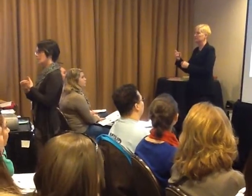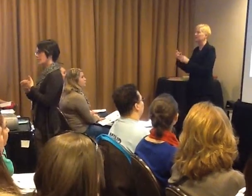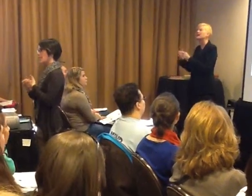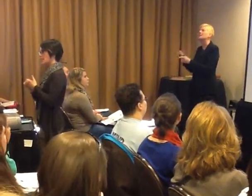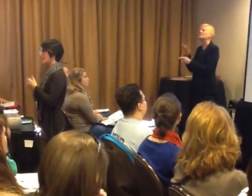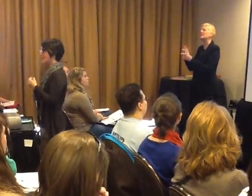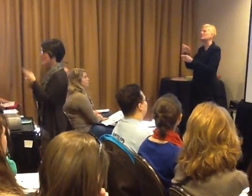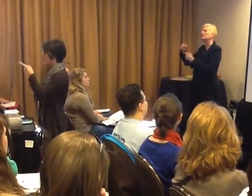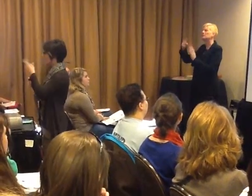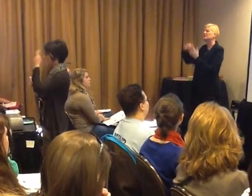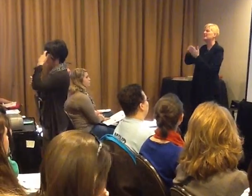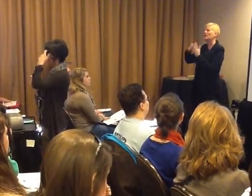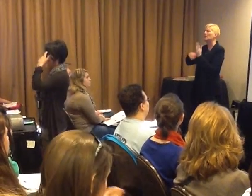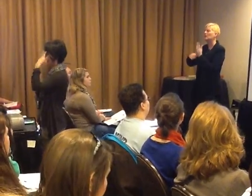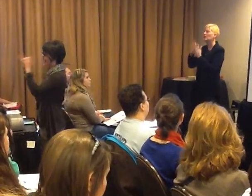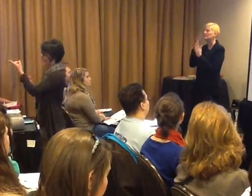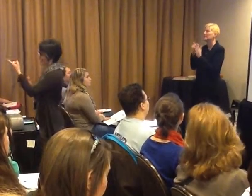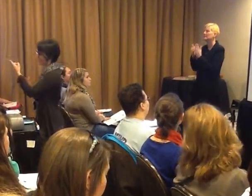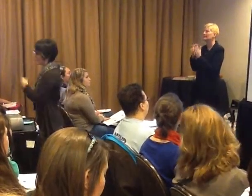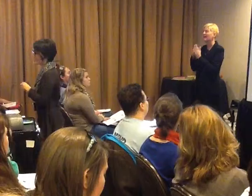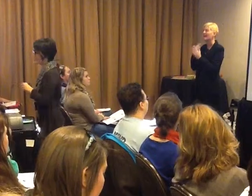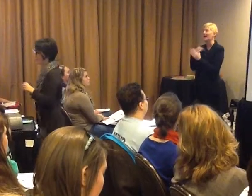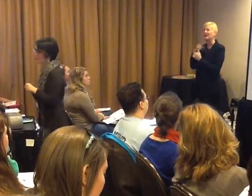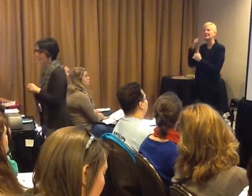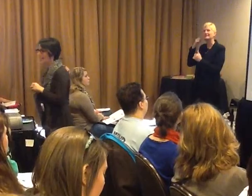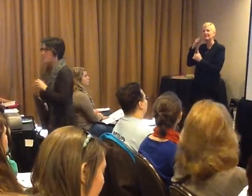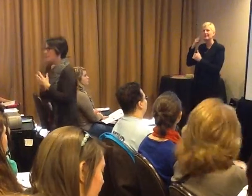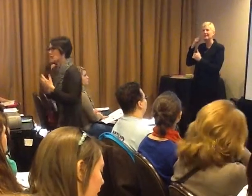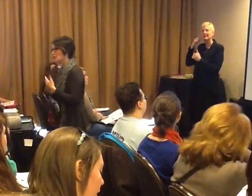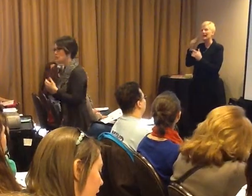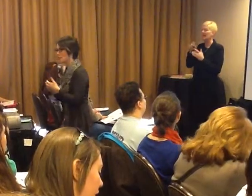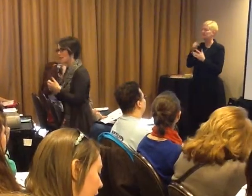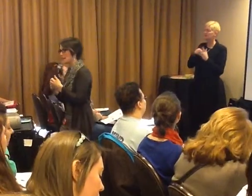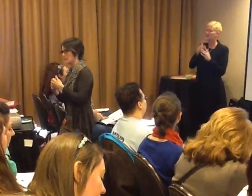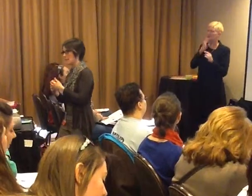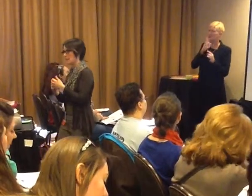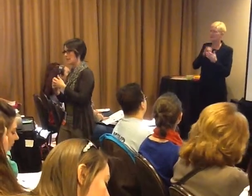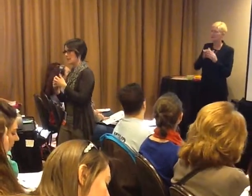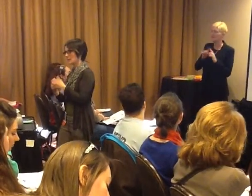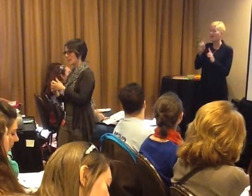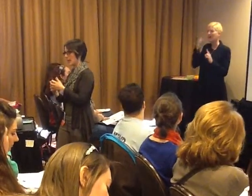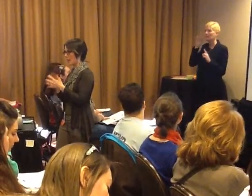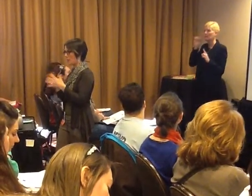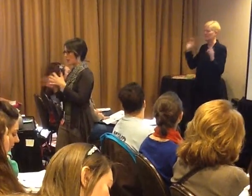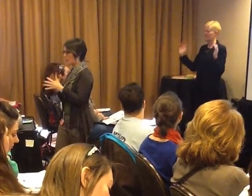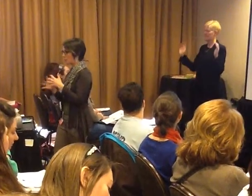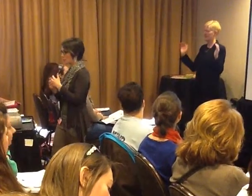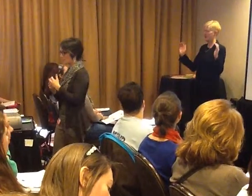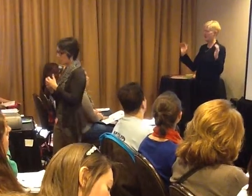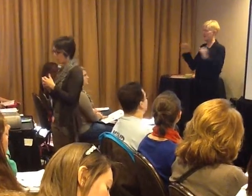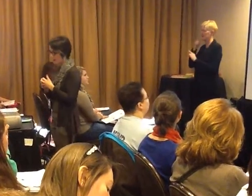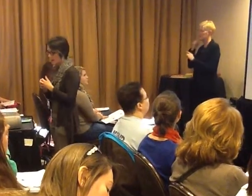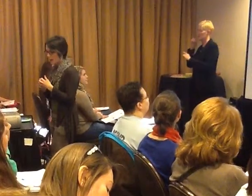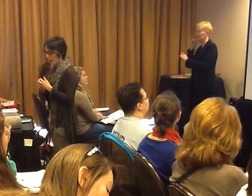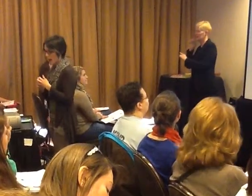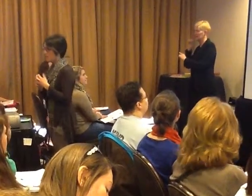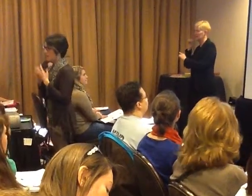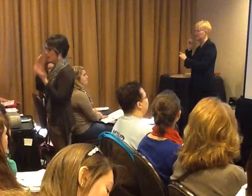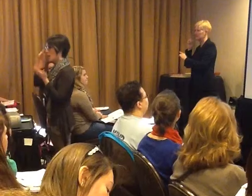article to see if they did say, I was actually just thinking that when I started saying, I'm not sure that they did say how that compared to